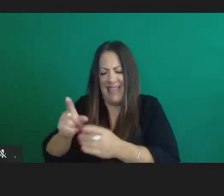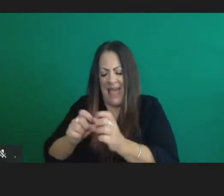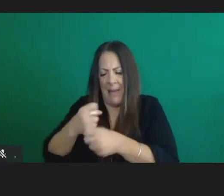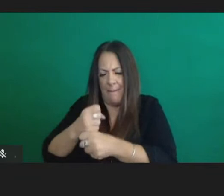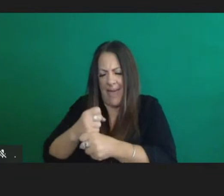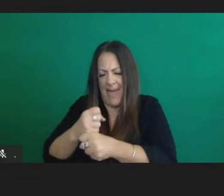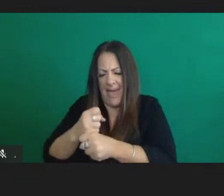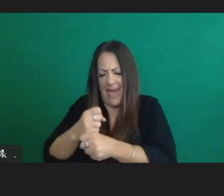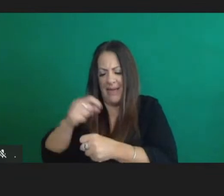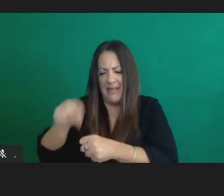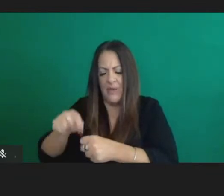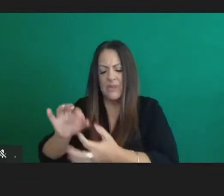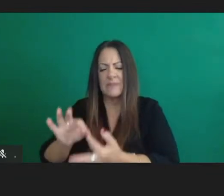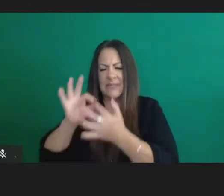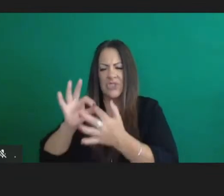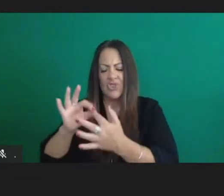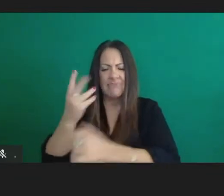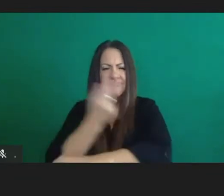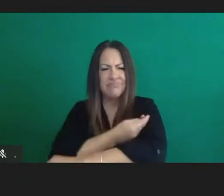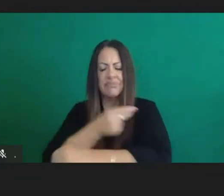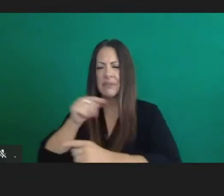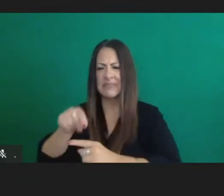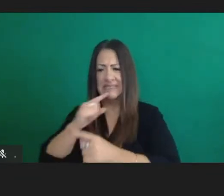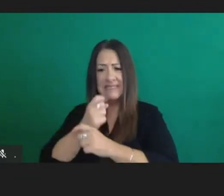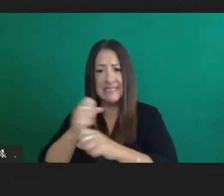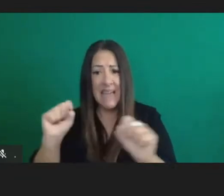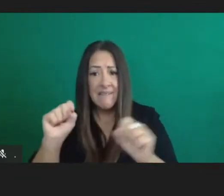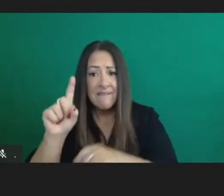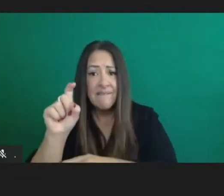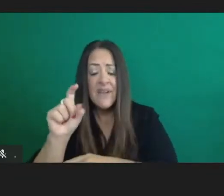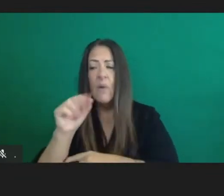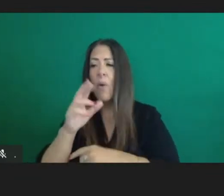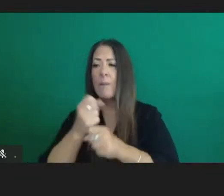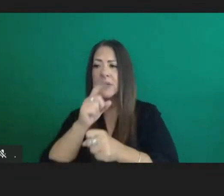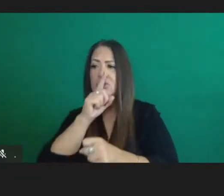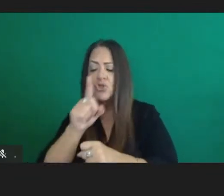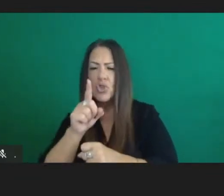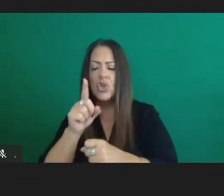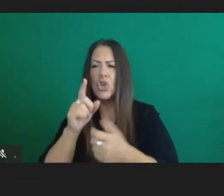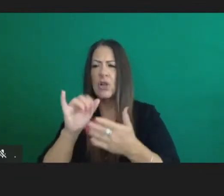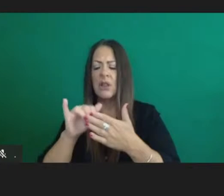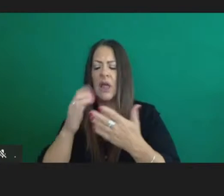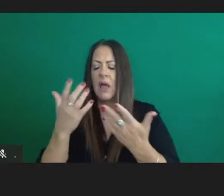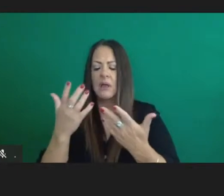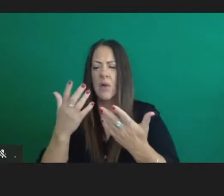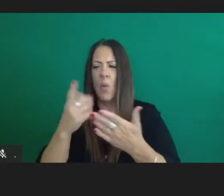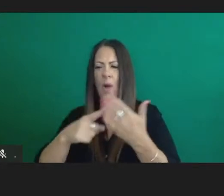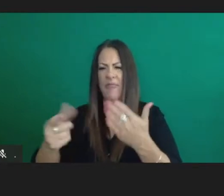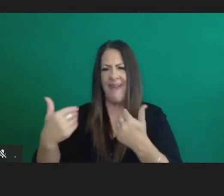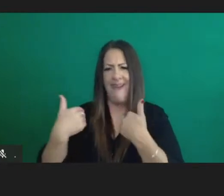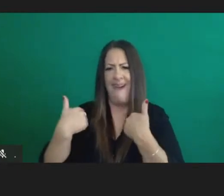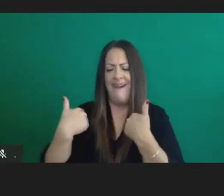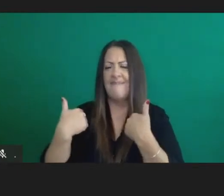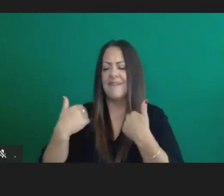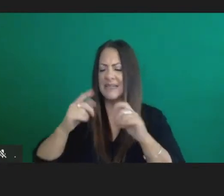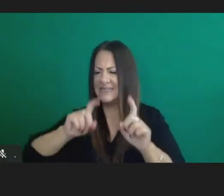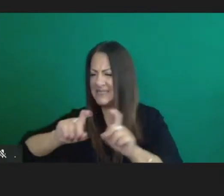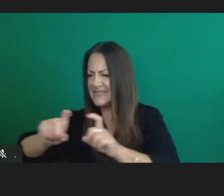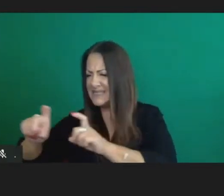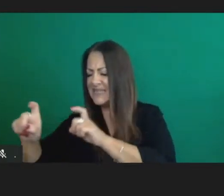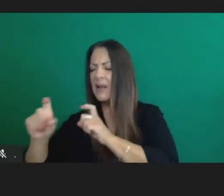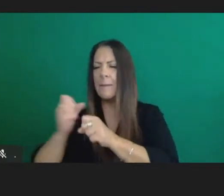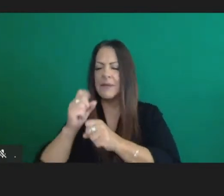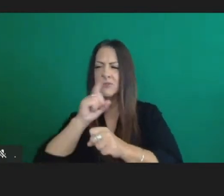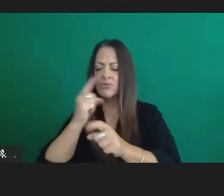understanding what the impact are on real people and the safety of a medication or a vaccine, and halting when appropriate